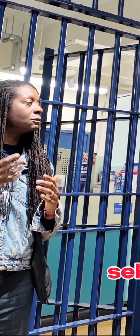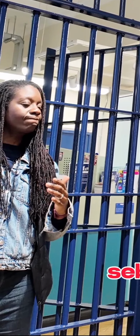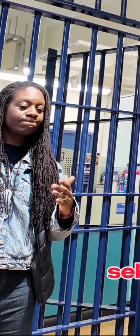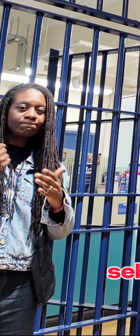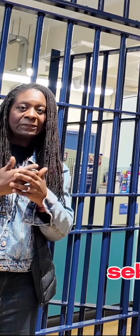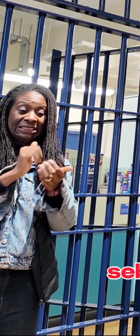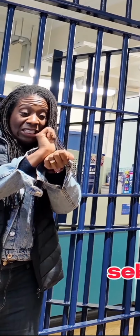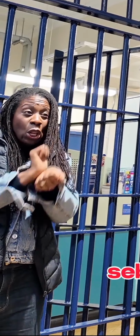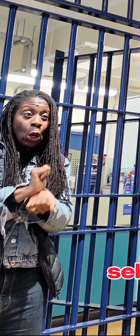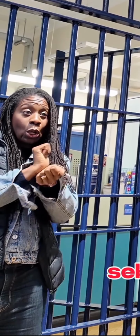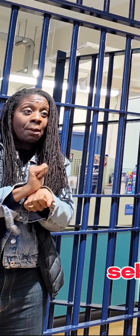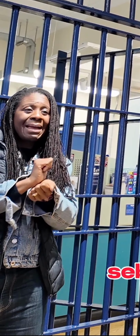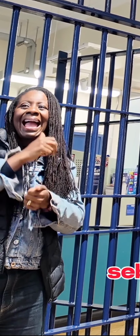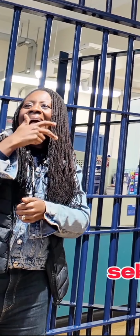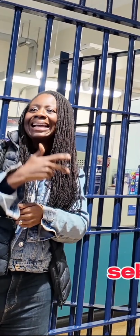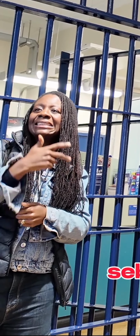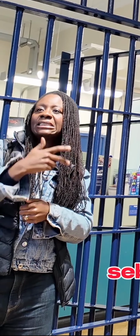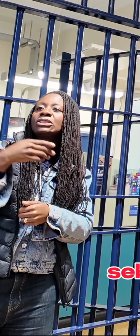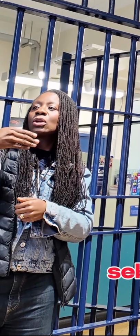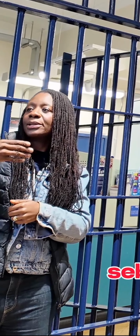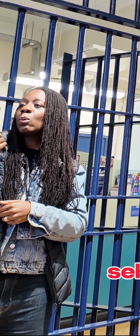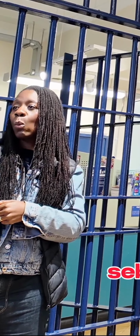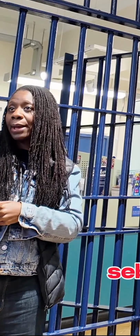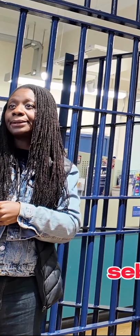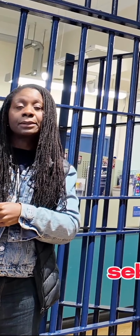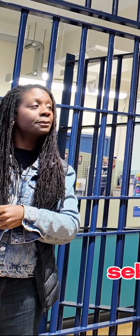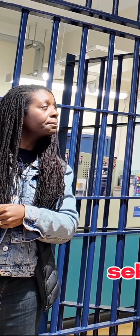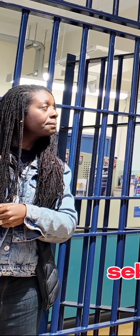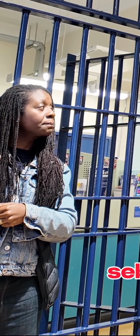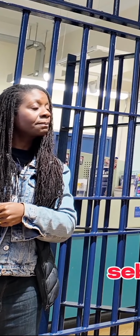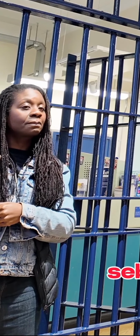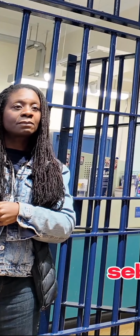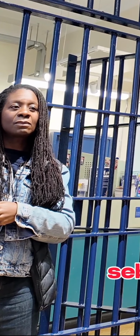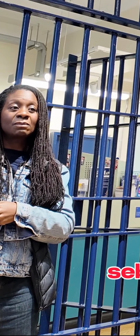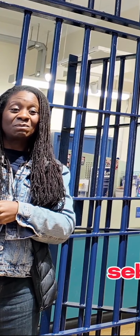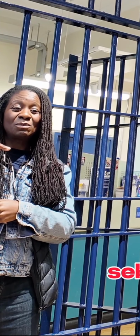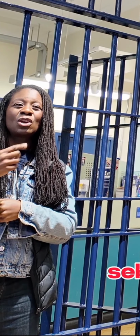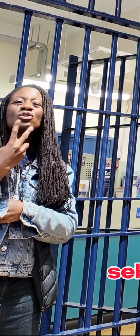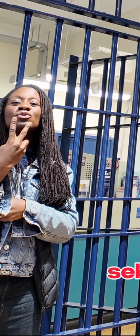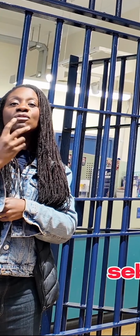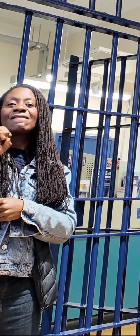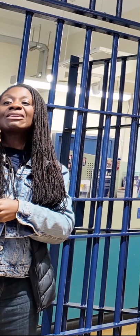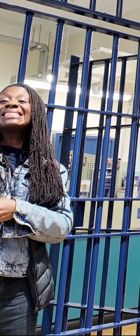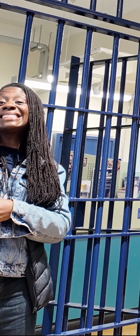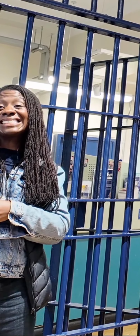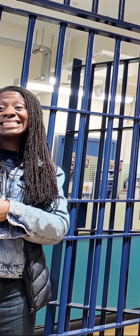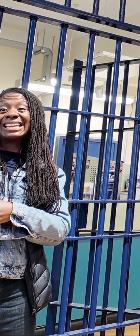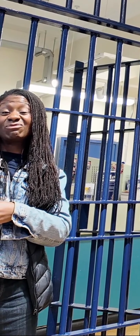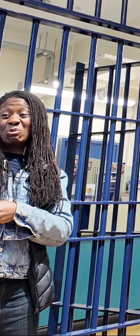as a lockup from 1891 to 2016.